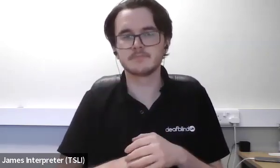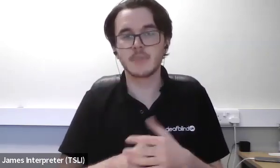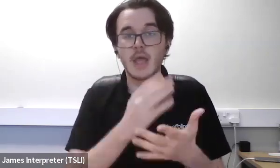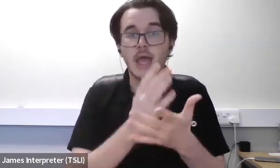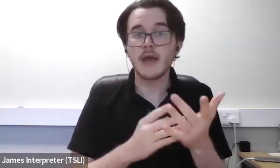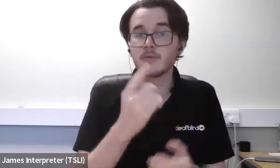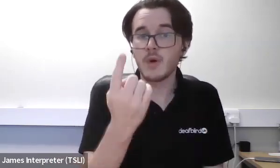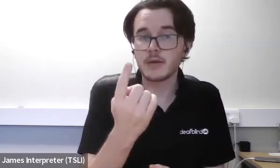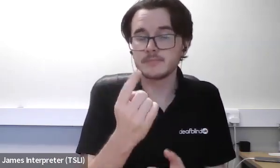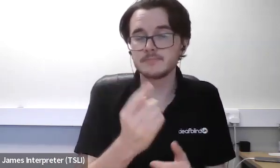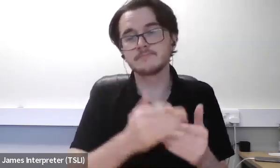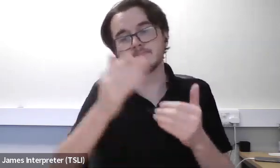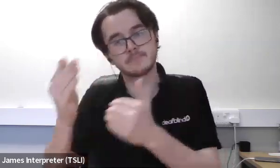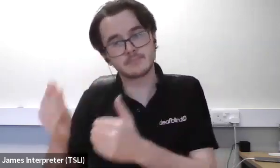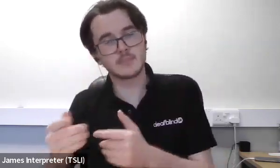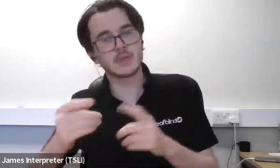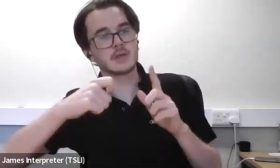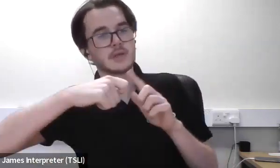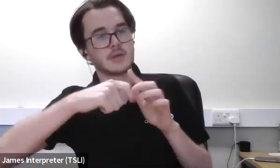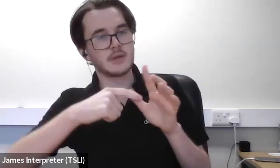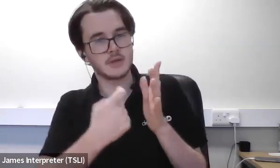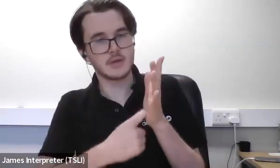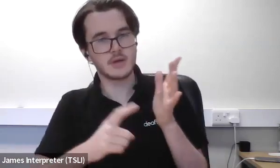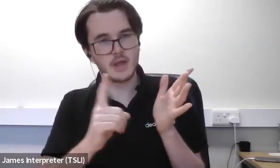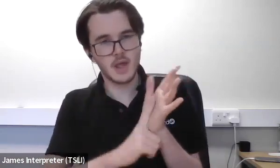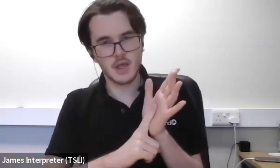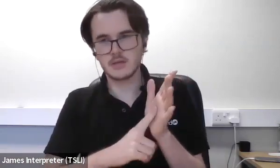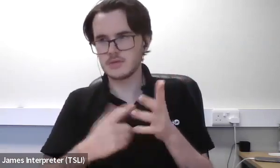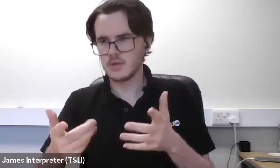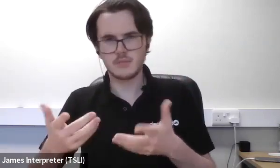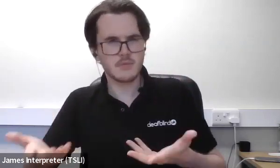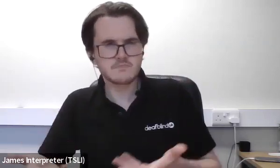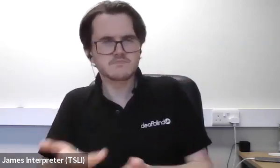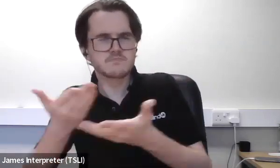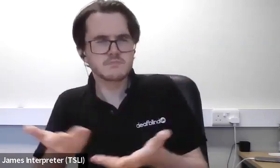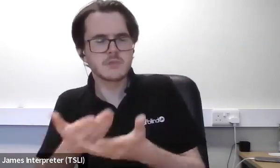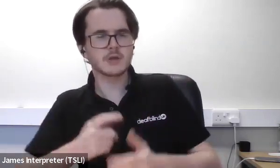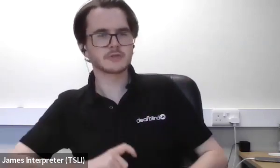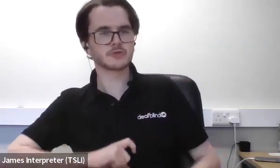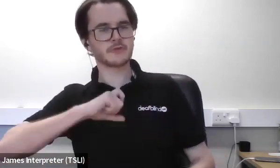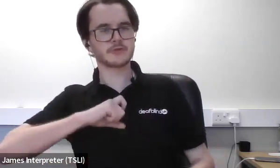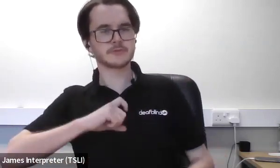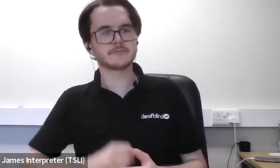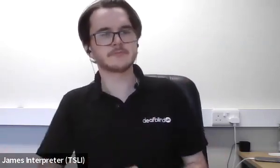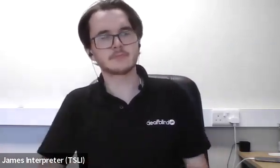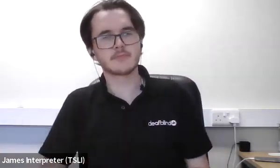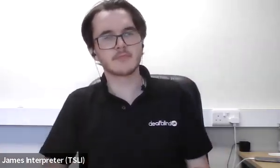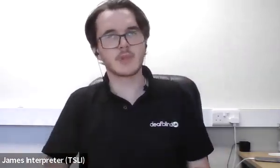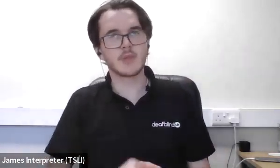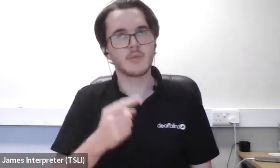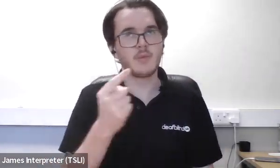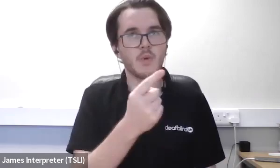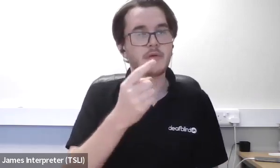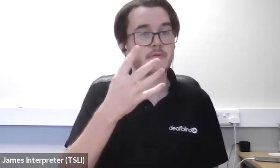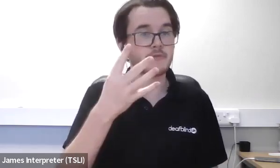into another section with Carl, which is looking at increasing self-confidence. At